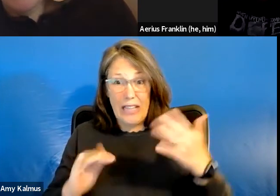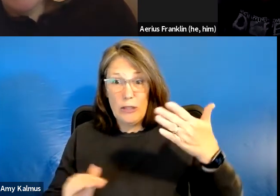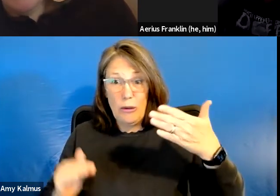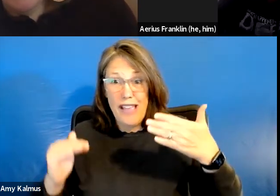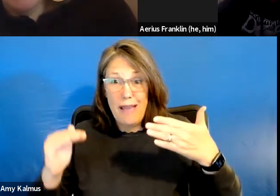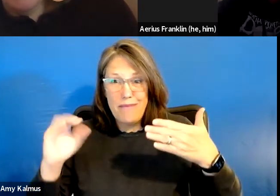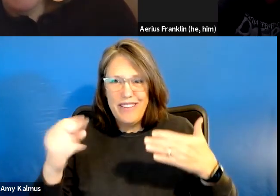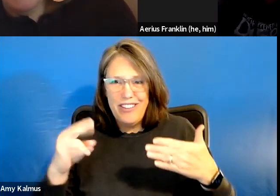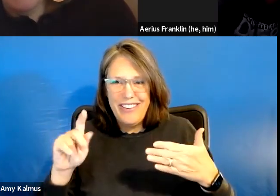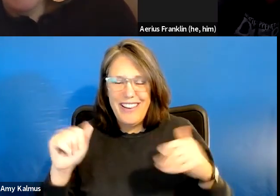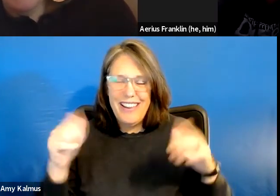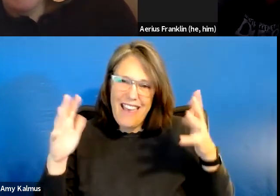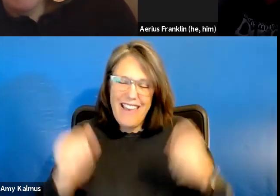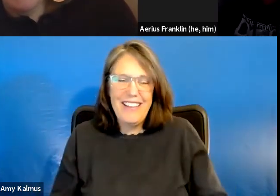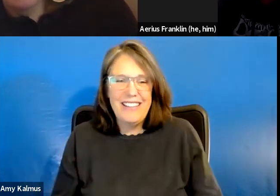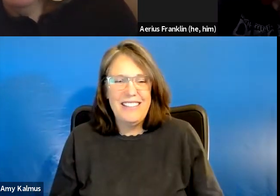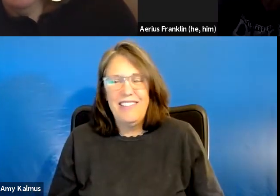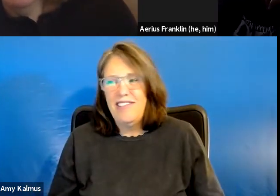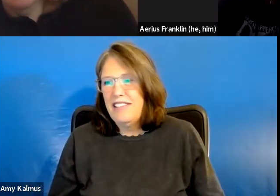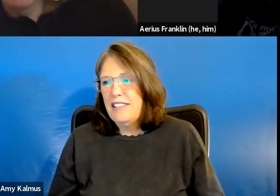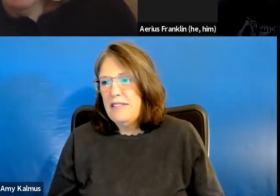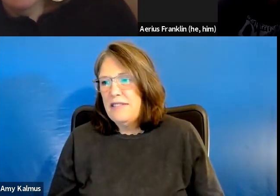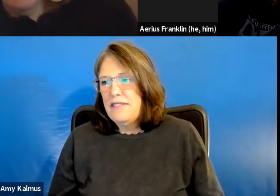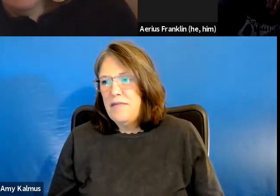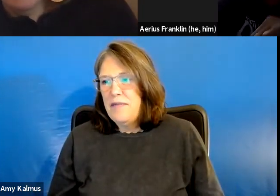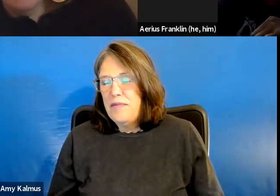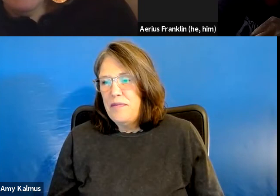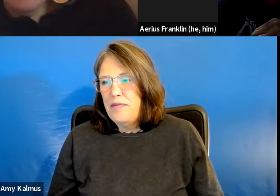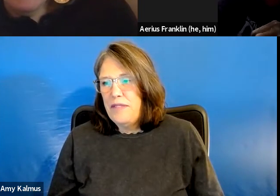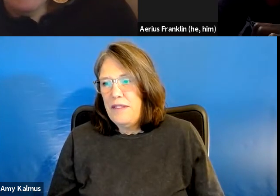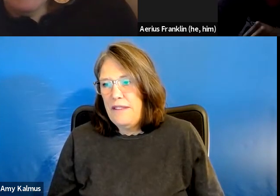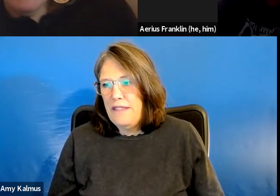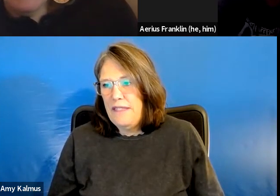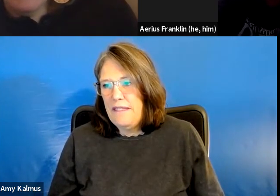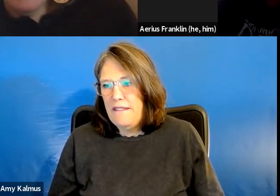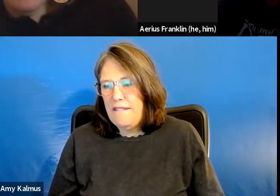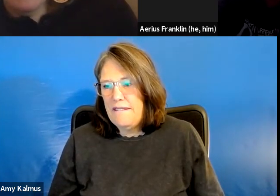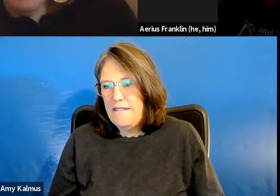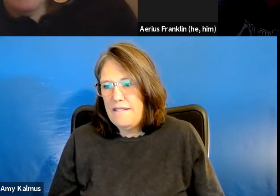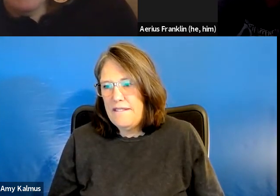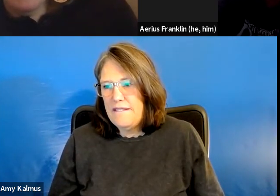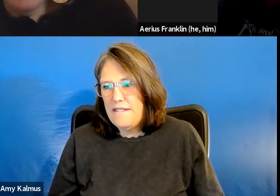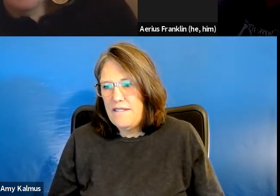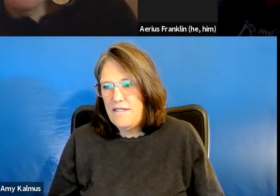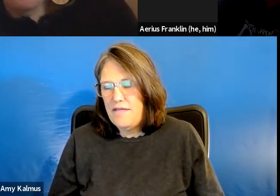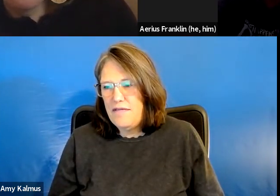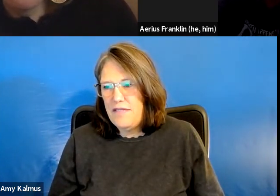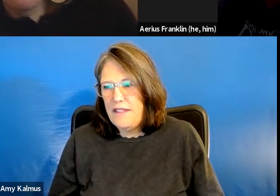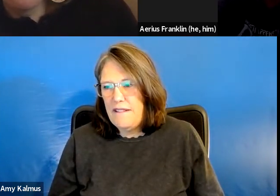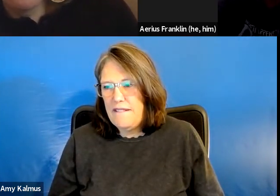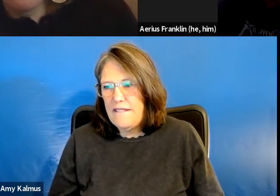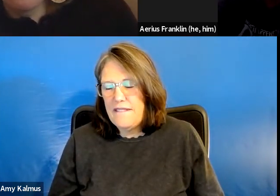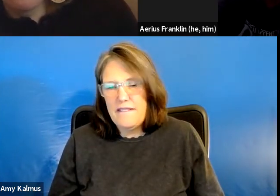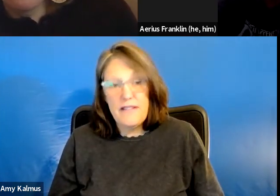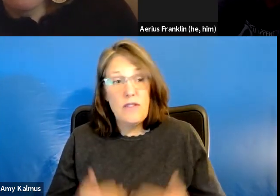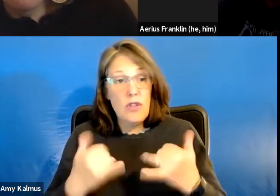we go. All righty Braille then. rocks! Woo! All right, Sheikah, so the remaining categories are